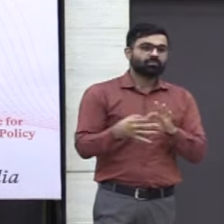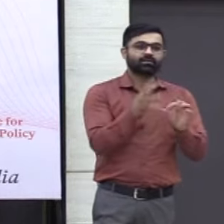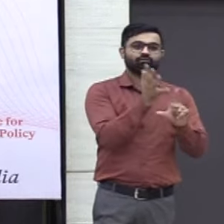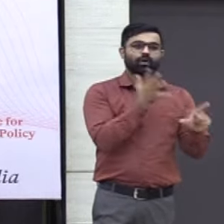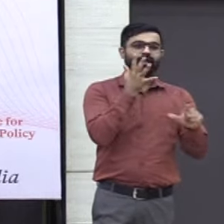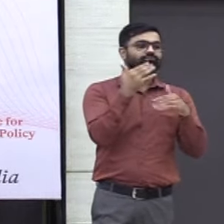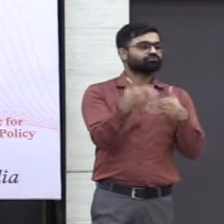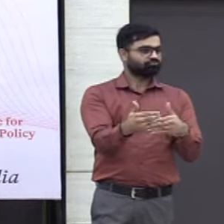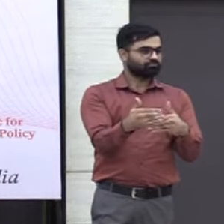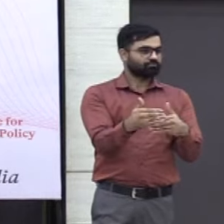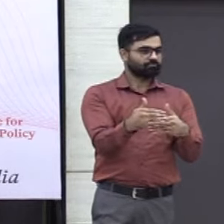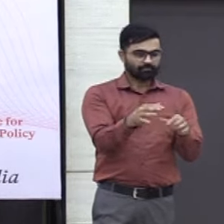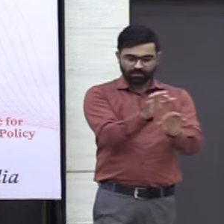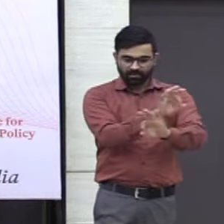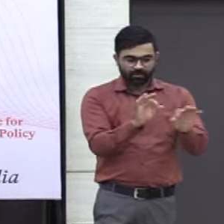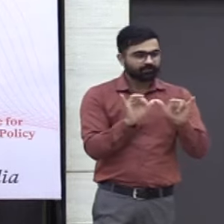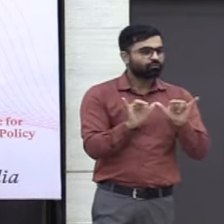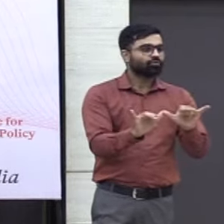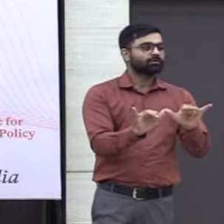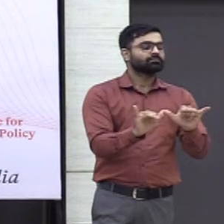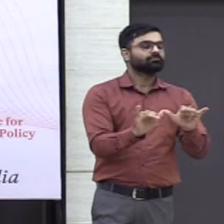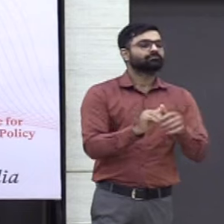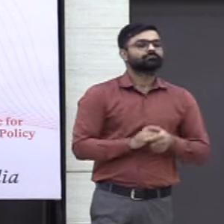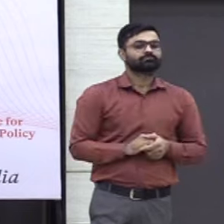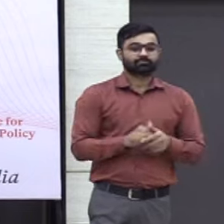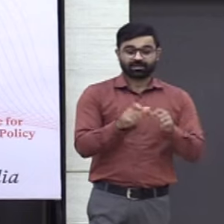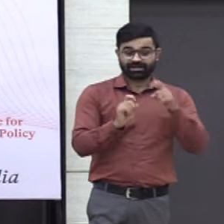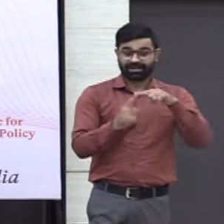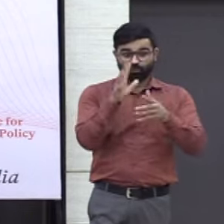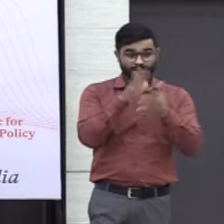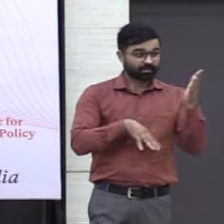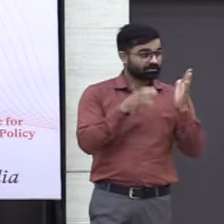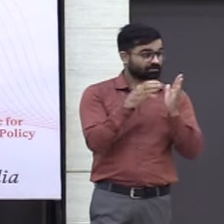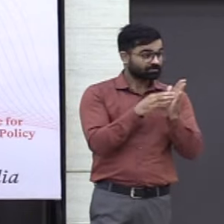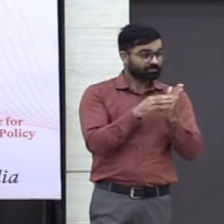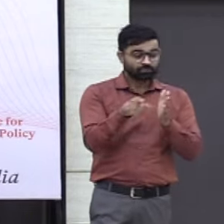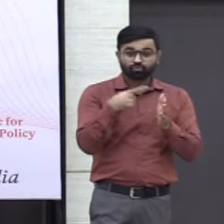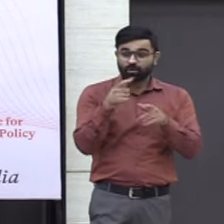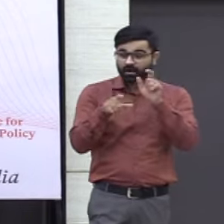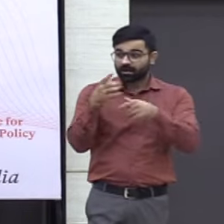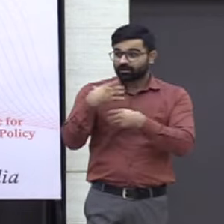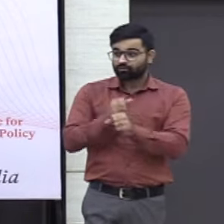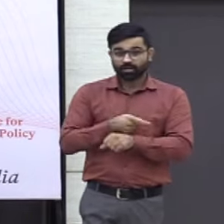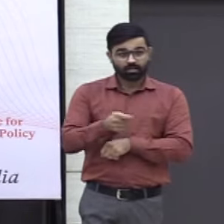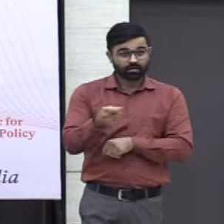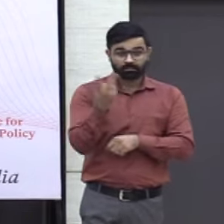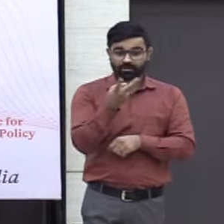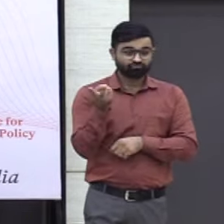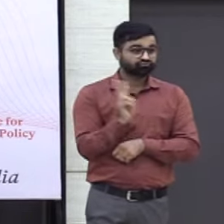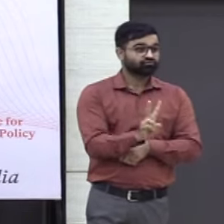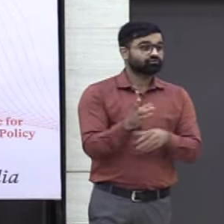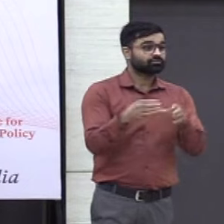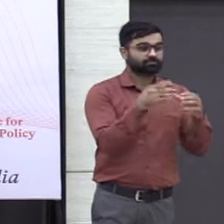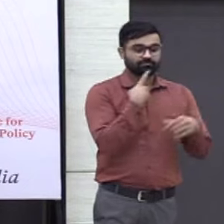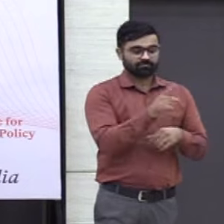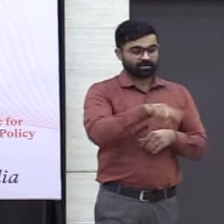5 years. So a preparatory act also for the commission of an offense. If two people get together